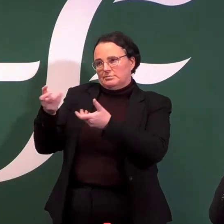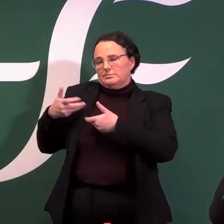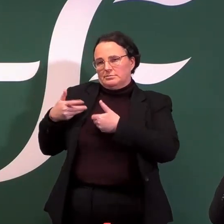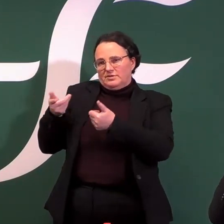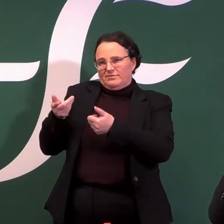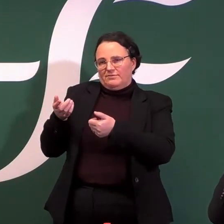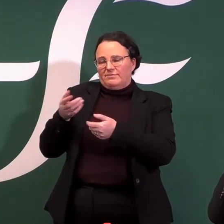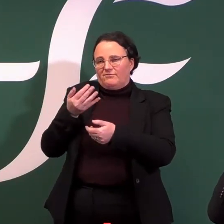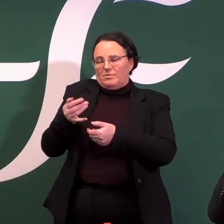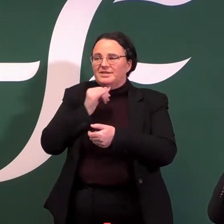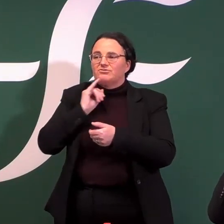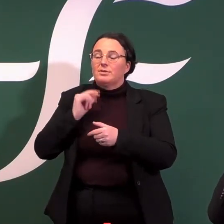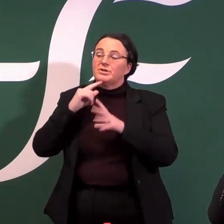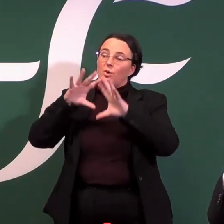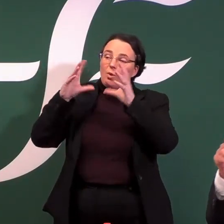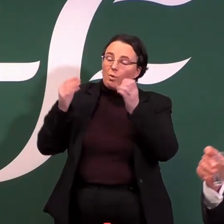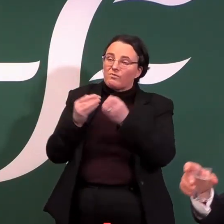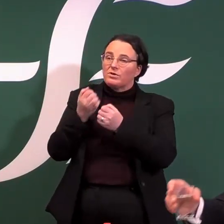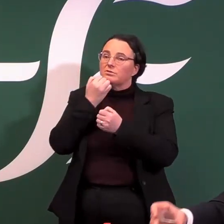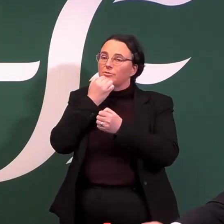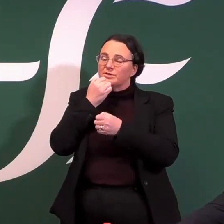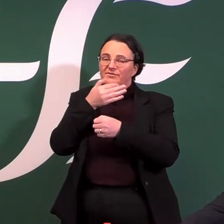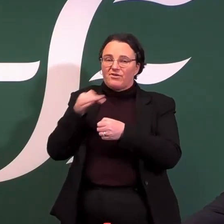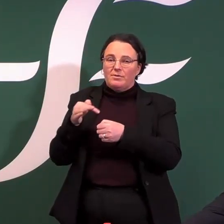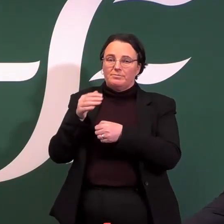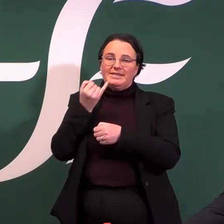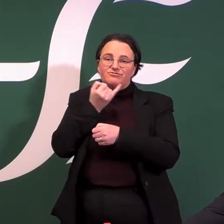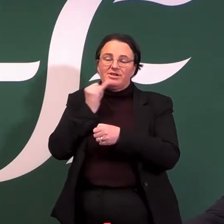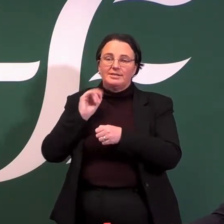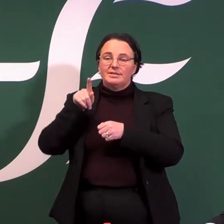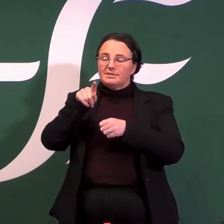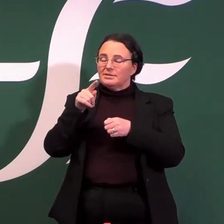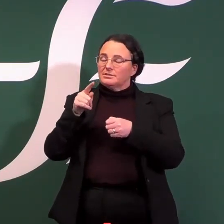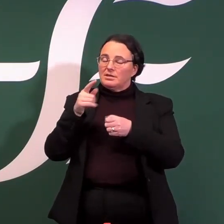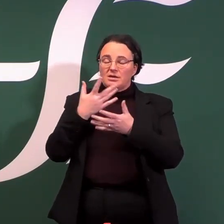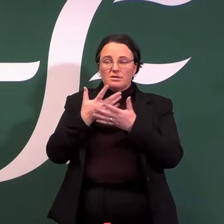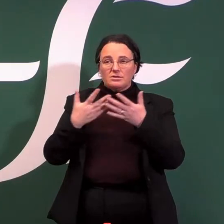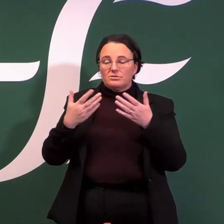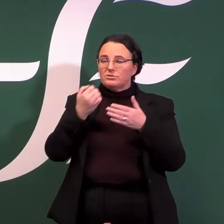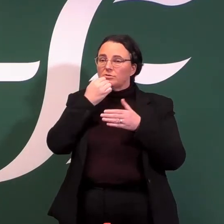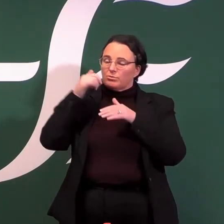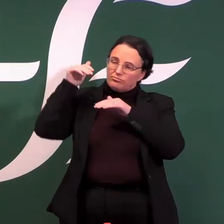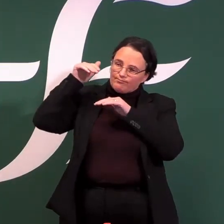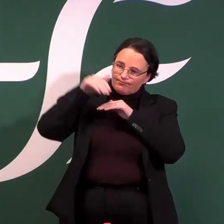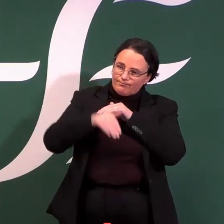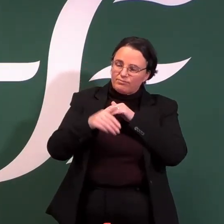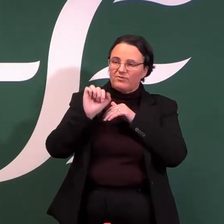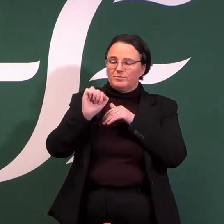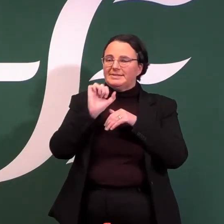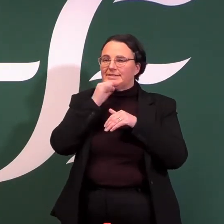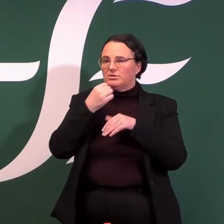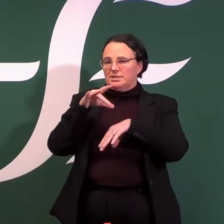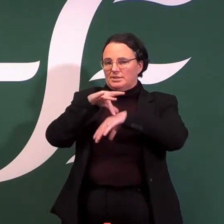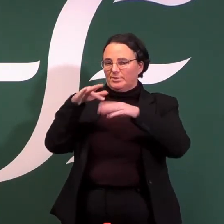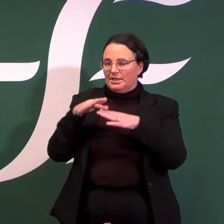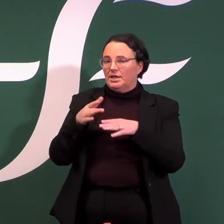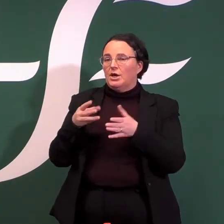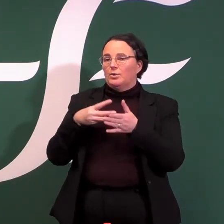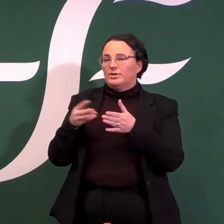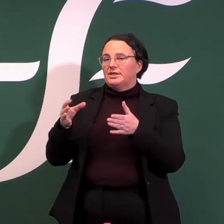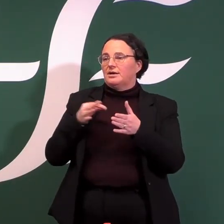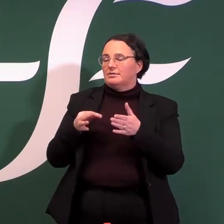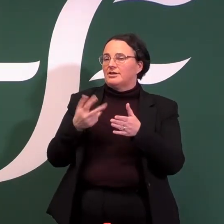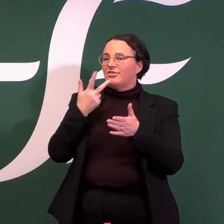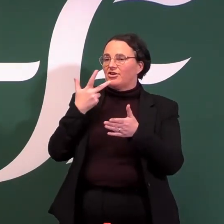the overall figures from Israel show a huge drop in serious illness and hospitalisation in those who received the booster vaccine, and that's